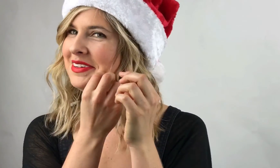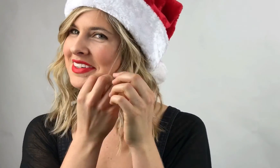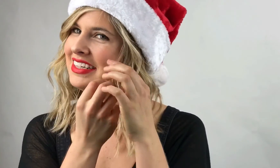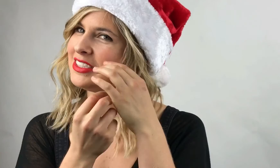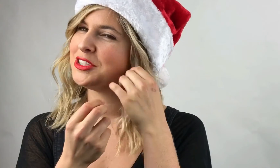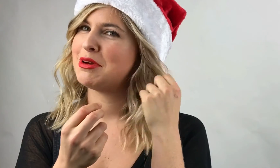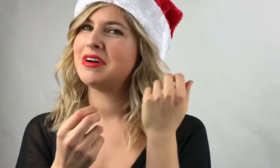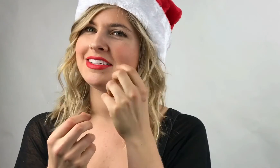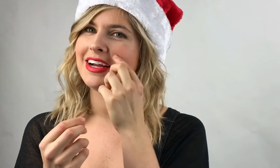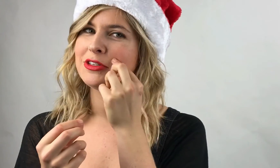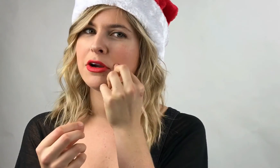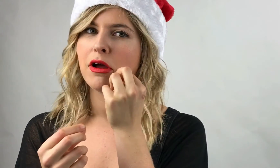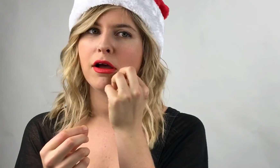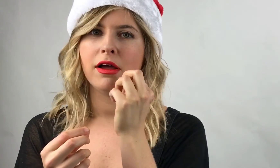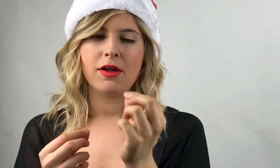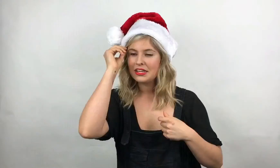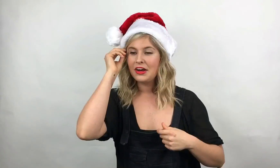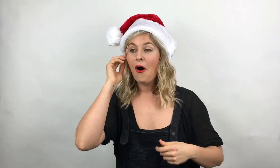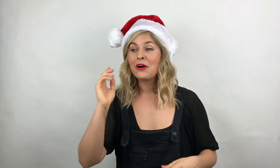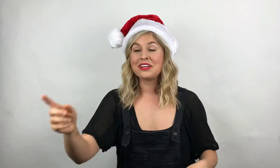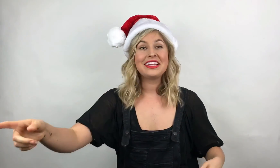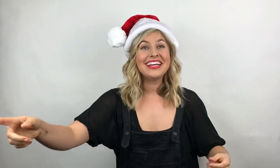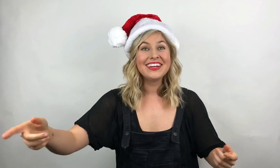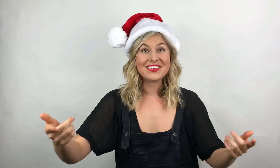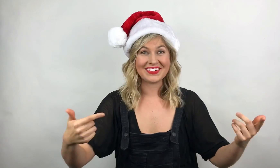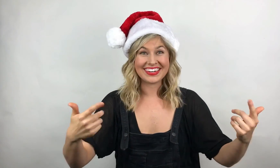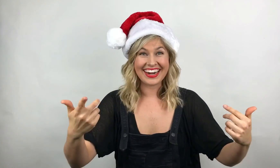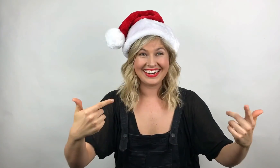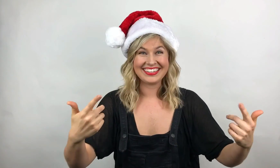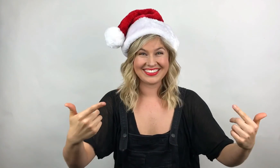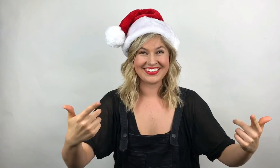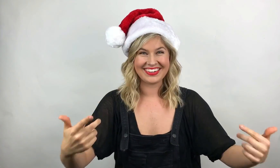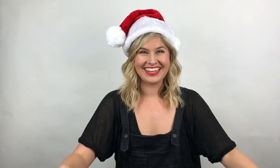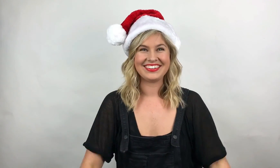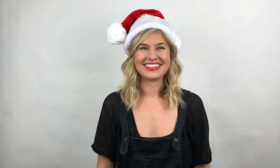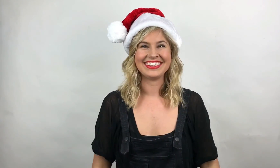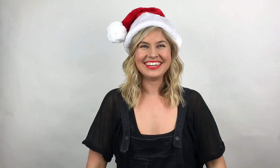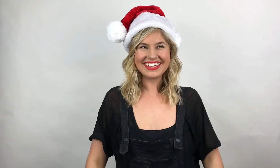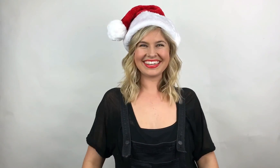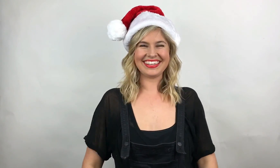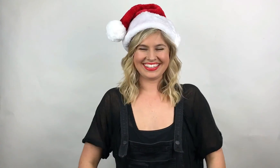It's just my mustache. Good thing. I didn't do good on that one.